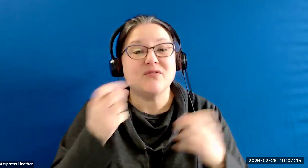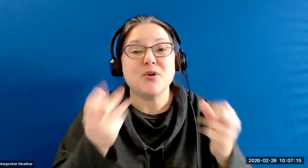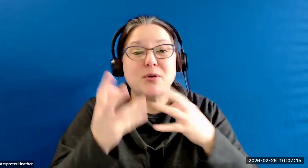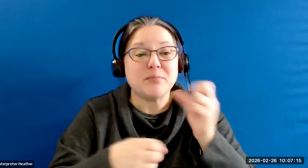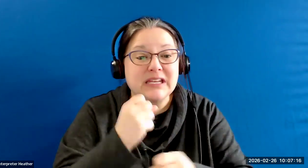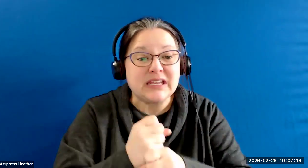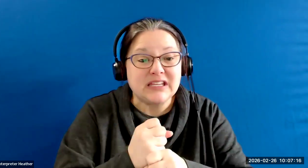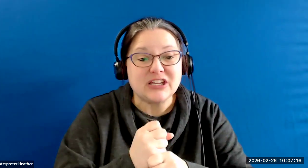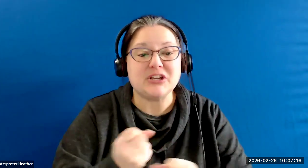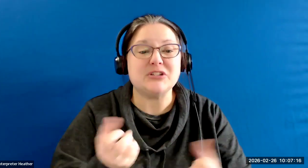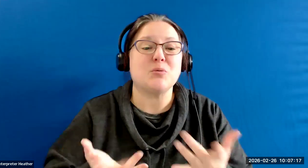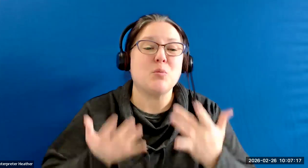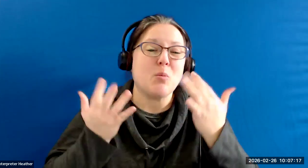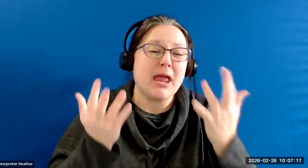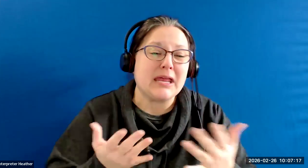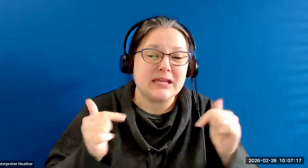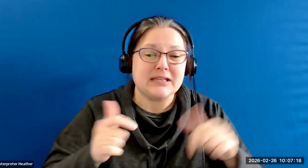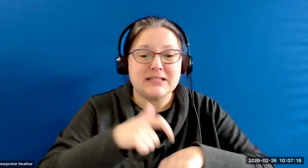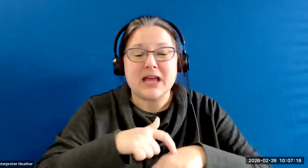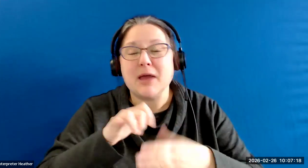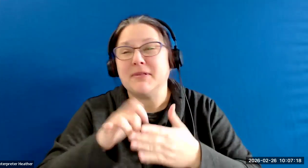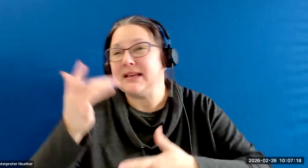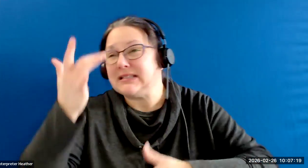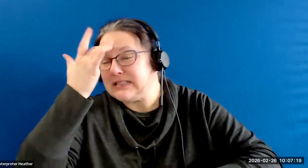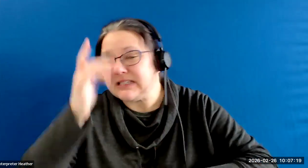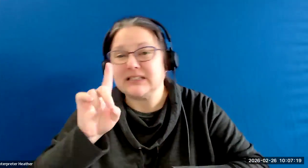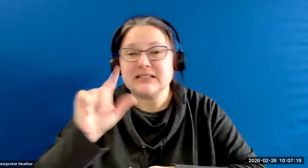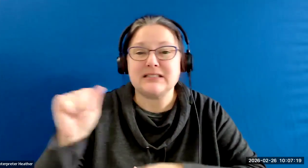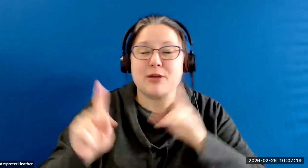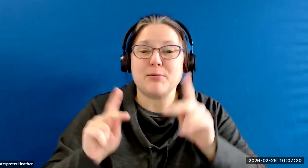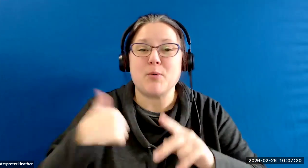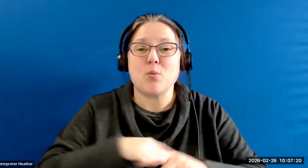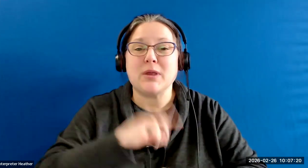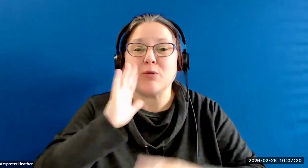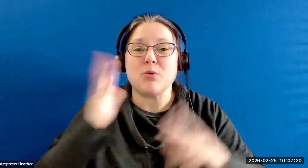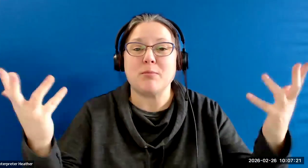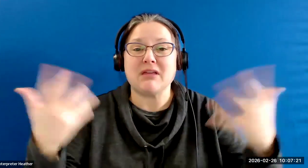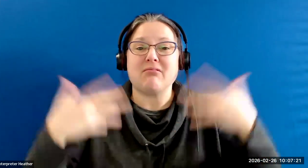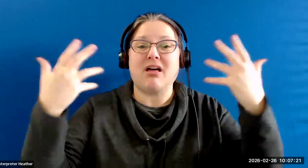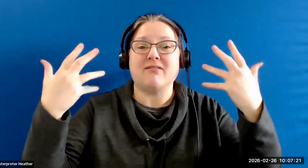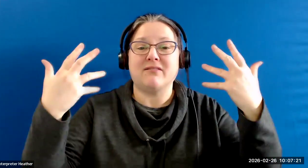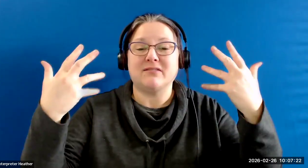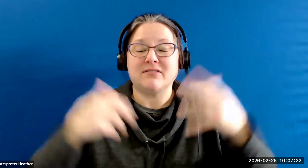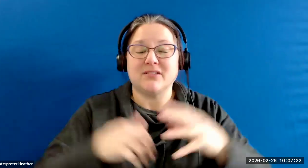disabled people, we will be the ones abandoned when our city floods.